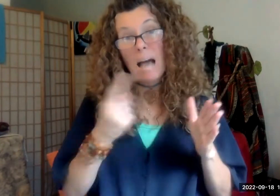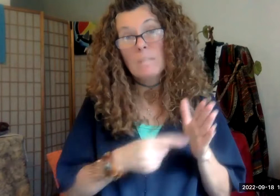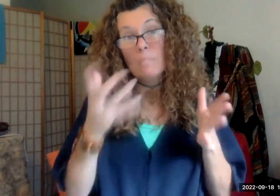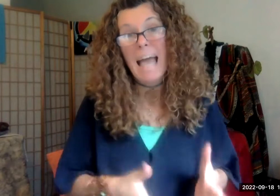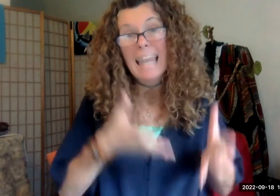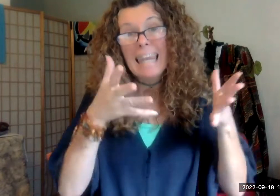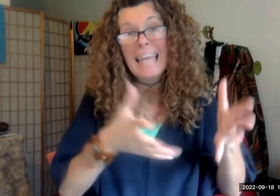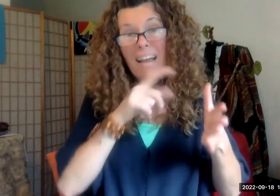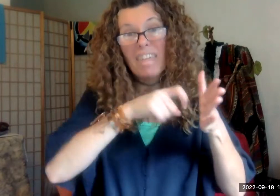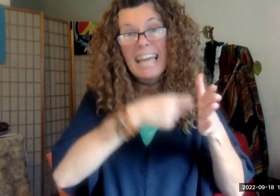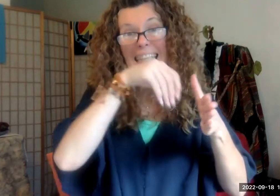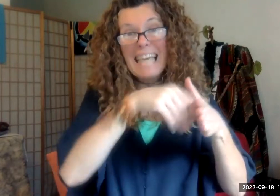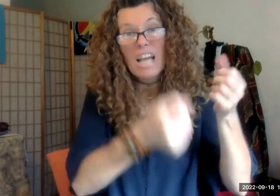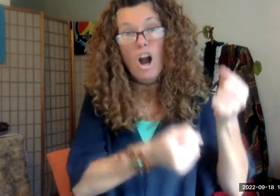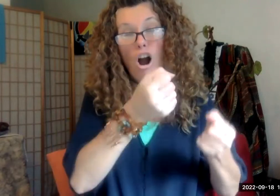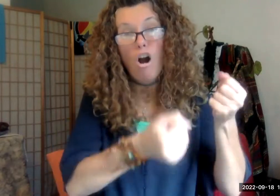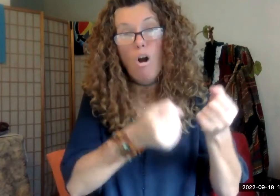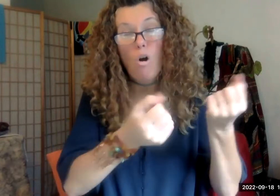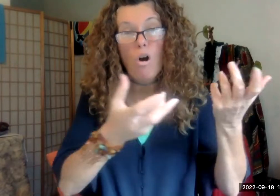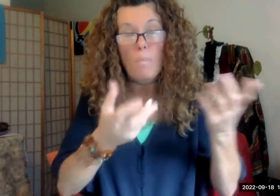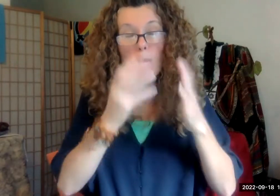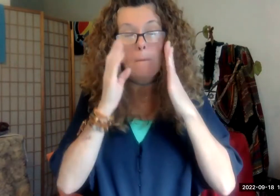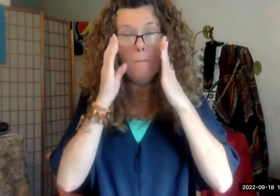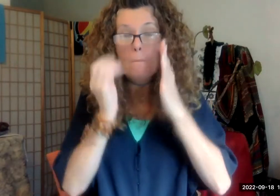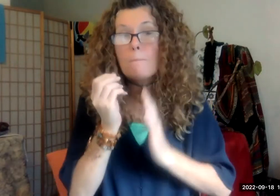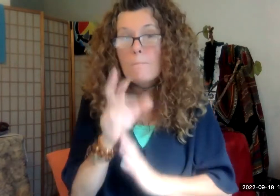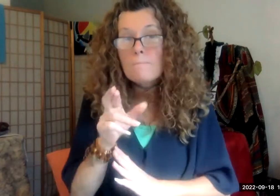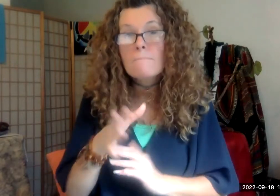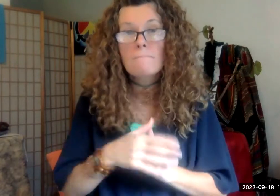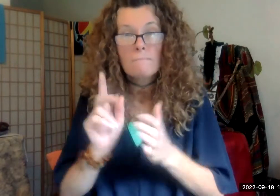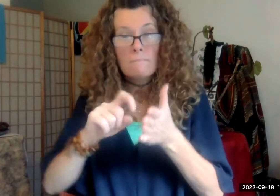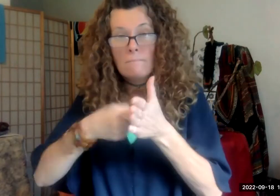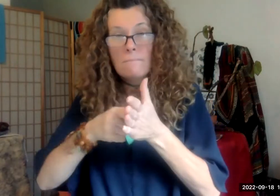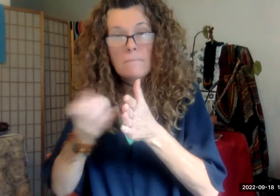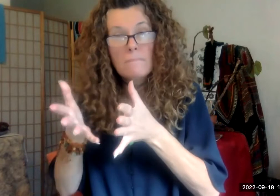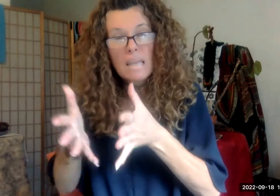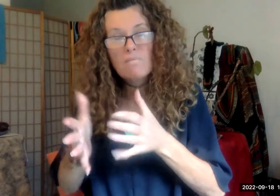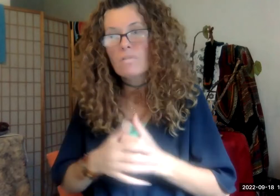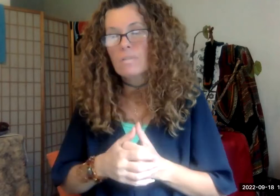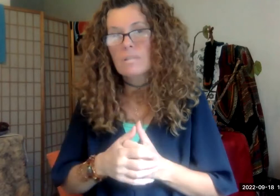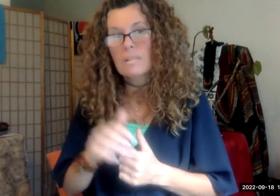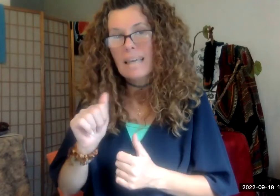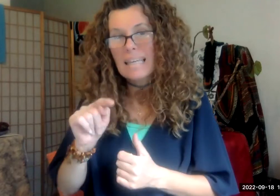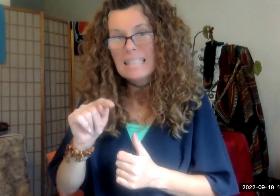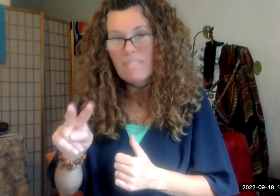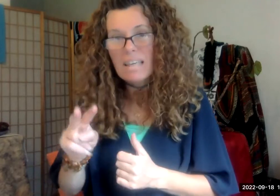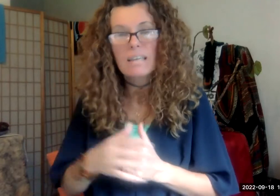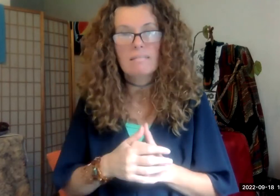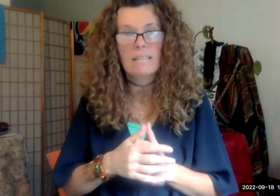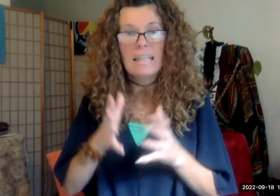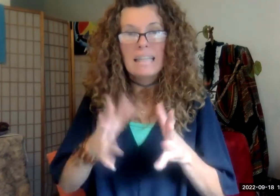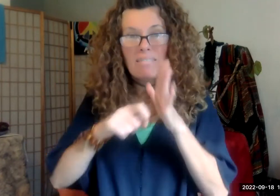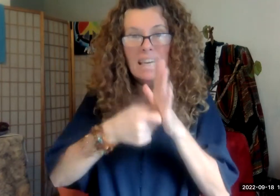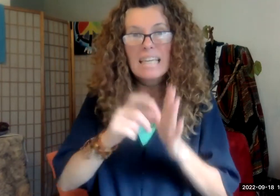sometimes. If they're on a rural piece of property, they might leave their keys in there, or leave their keys in an ATV or a tractor or something like